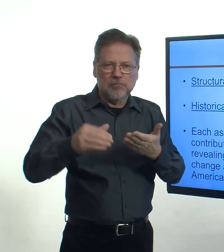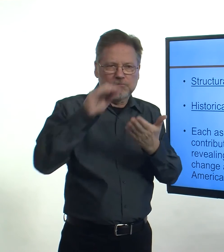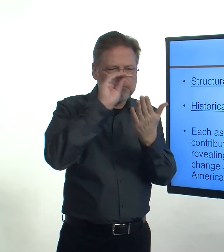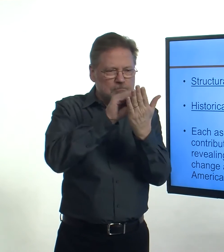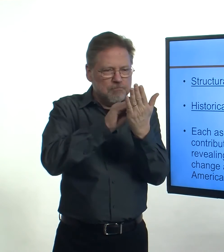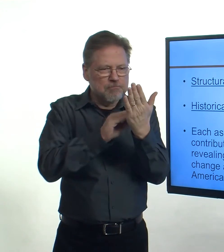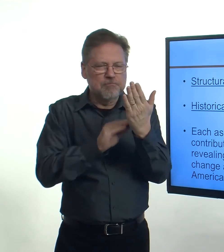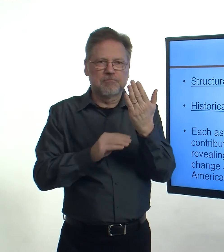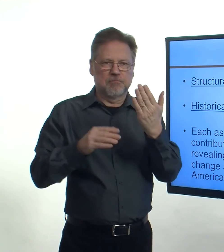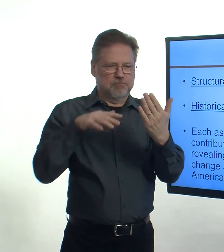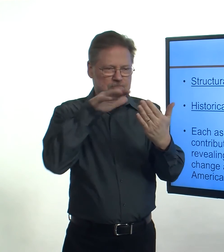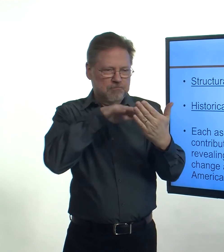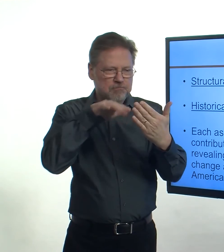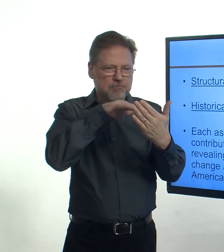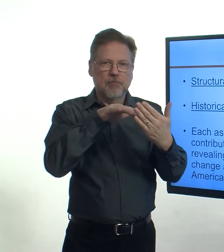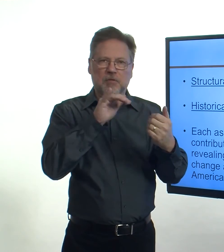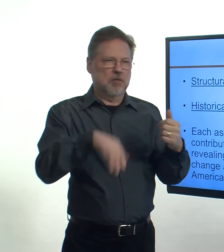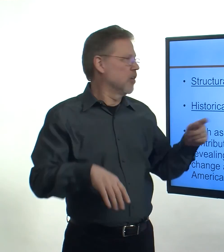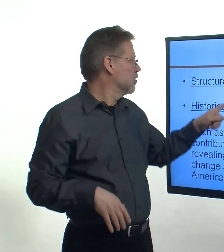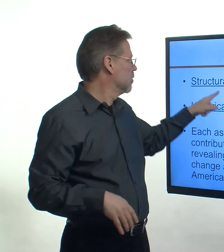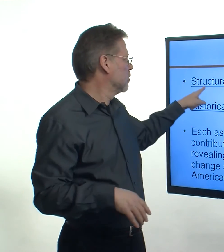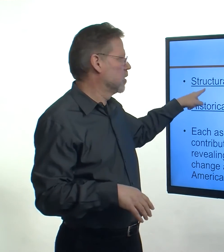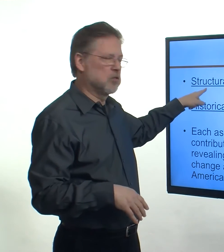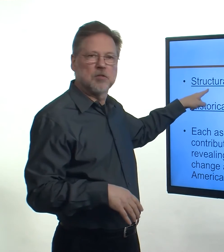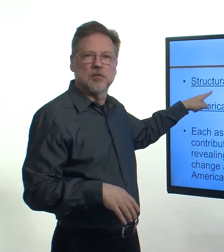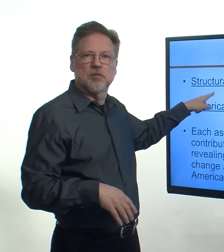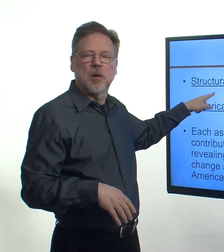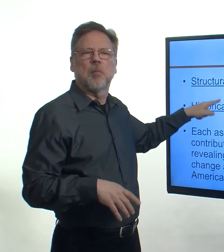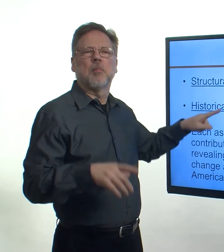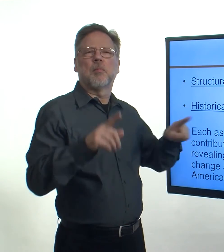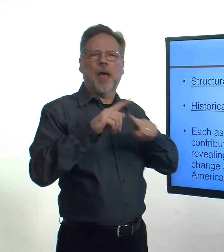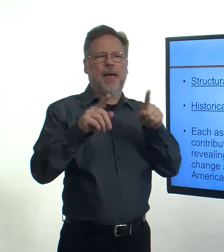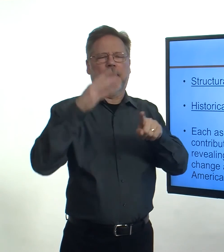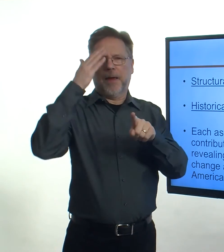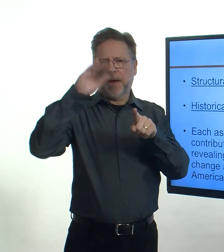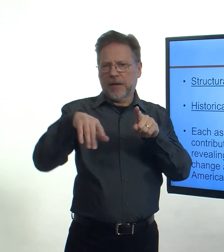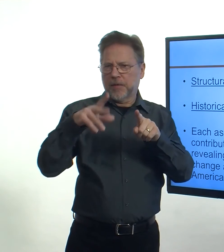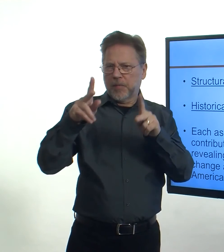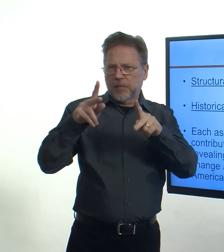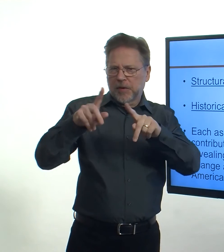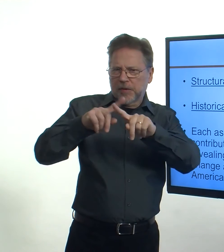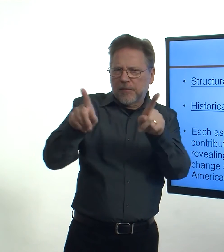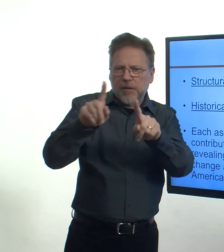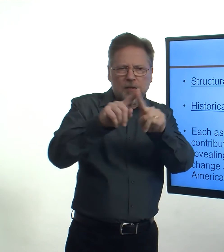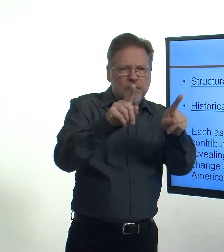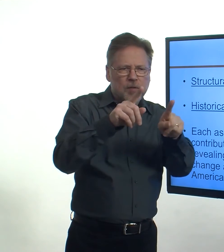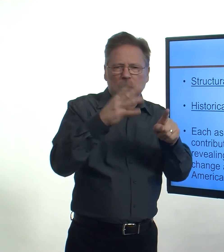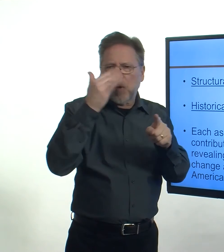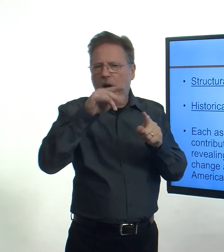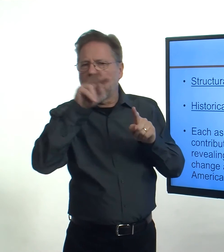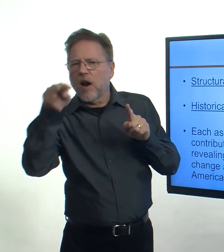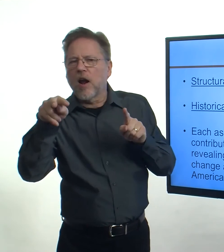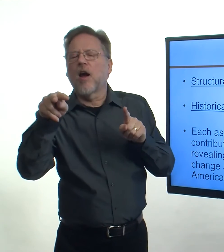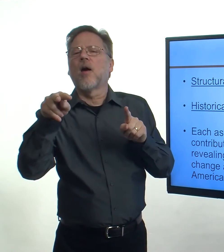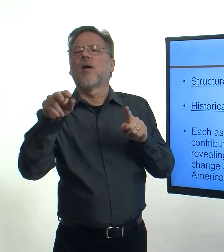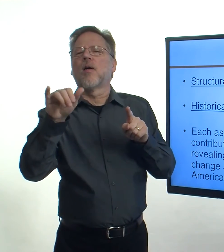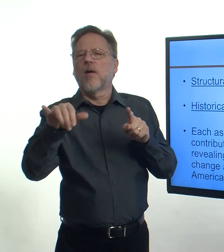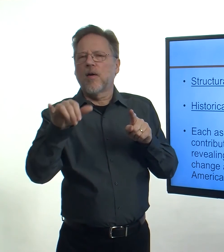Identifying components of signs helped to analyze structure, but to know why different structures are used, we had